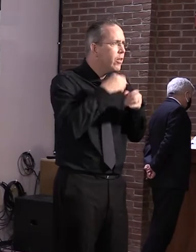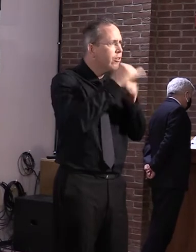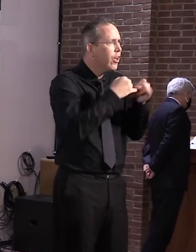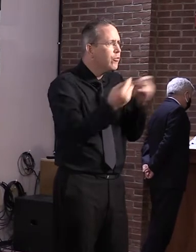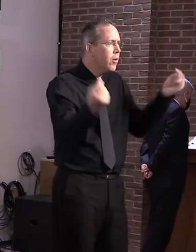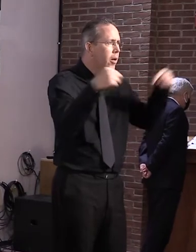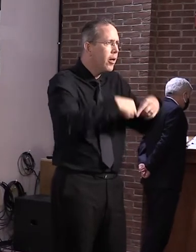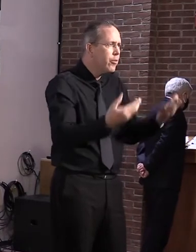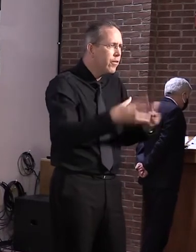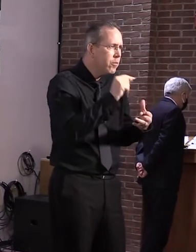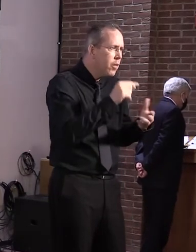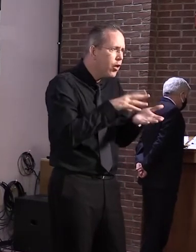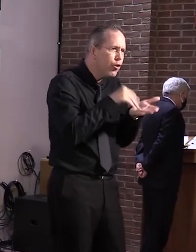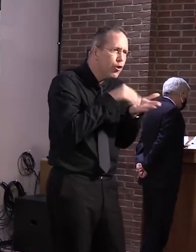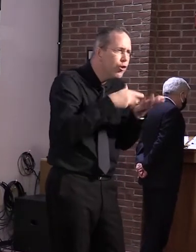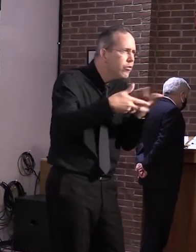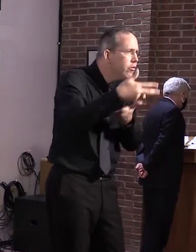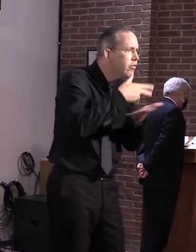hope that